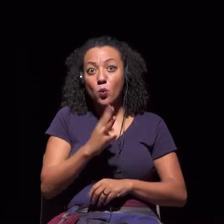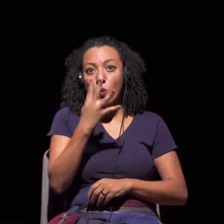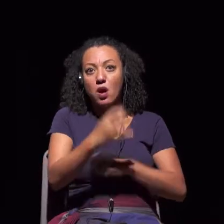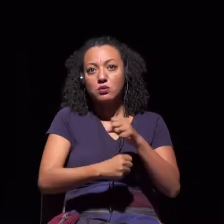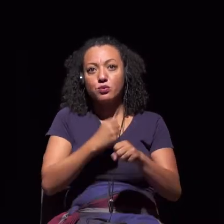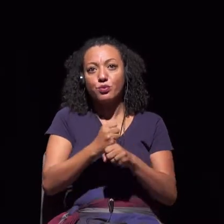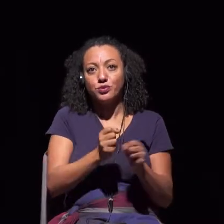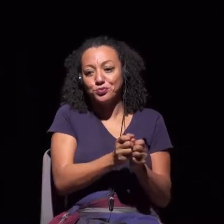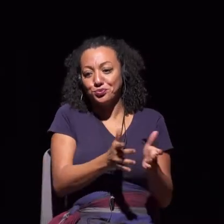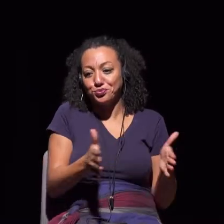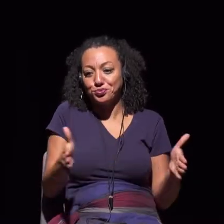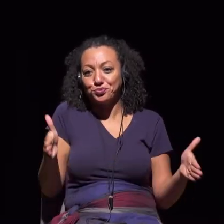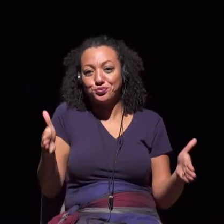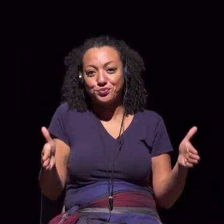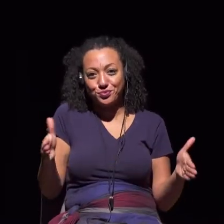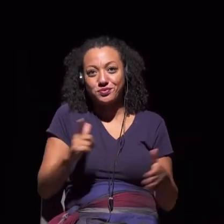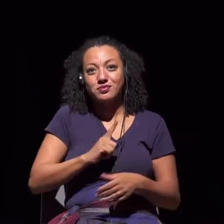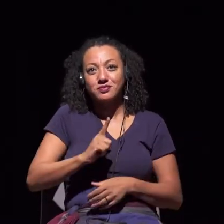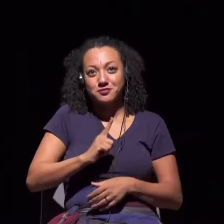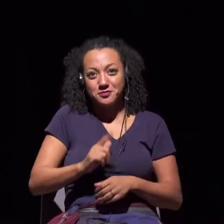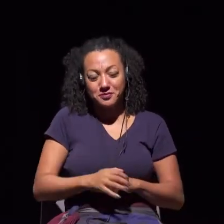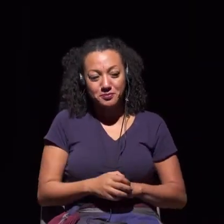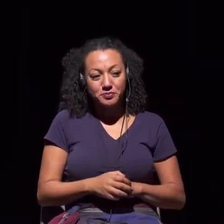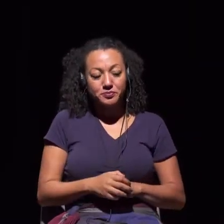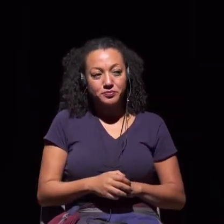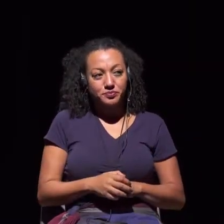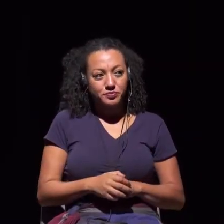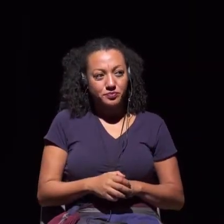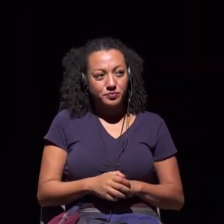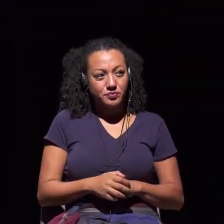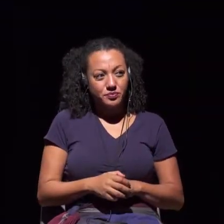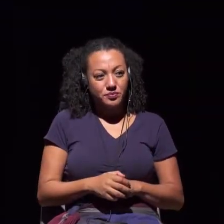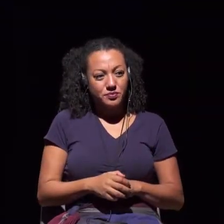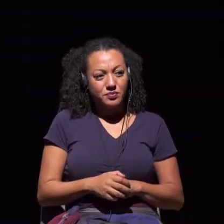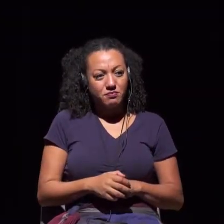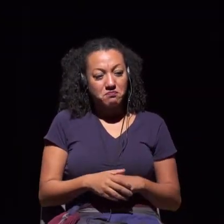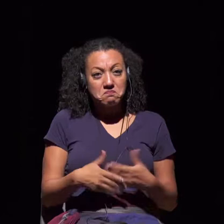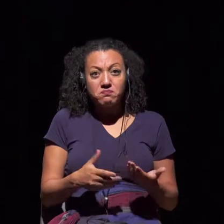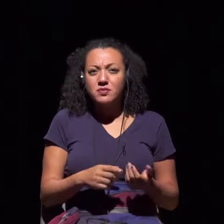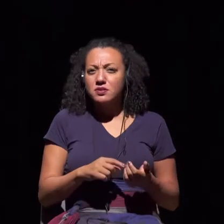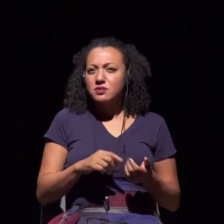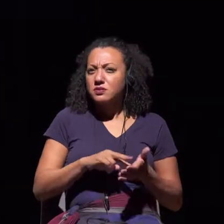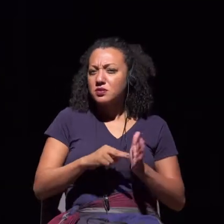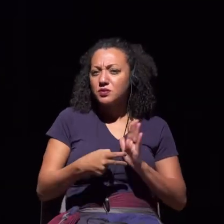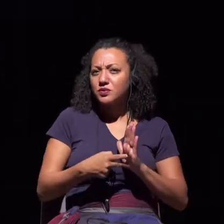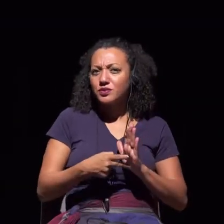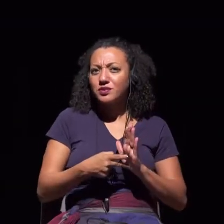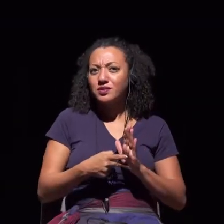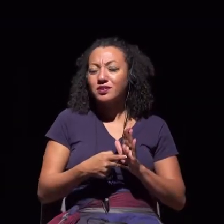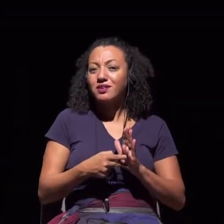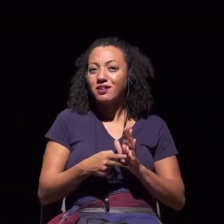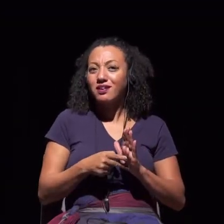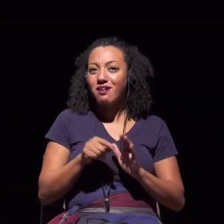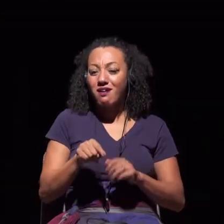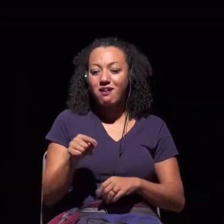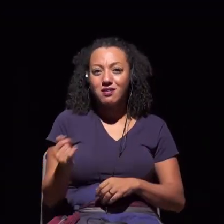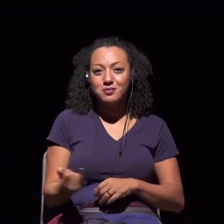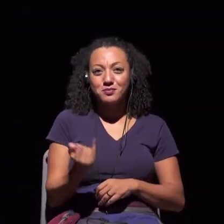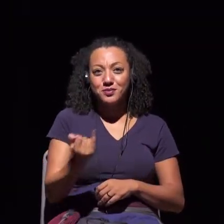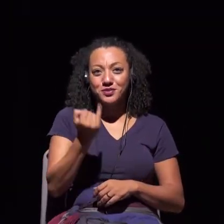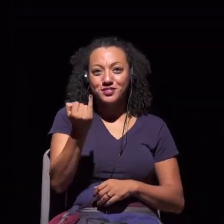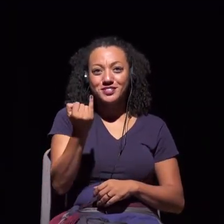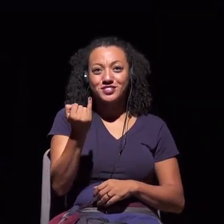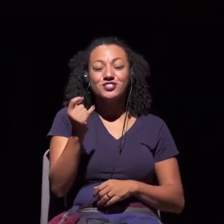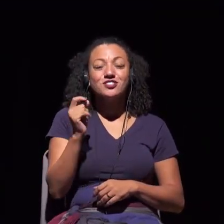itself spoke a lot in terms of the interest and the importance of history, and whose history, and who was telling the history, and what kind